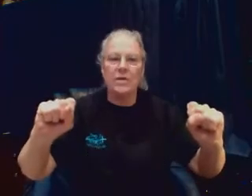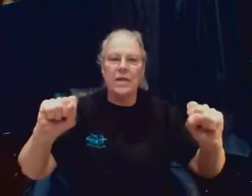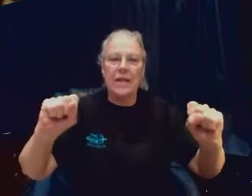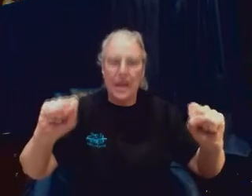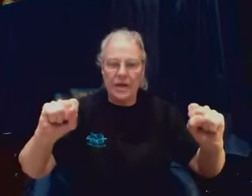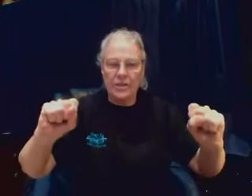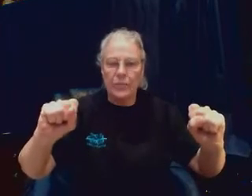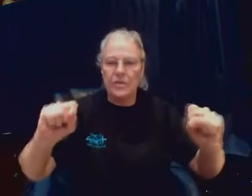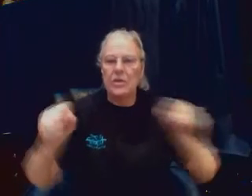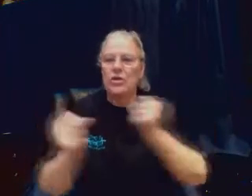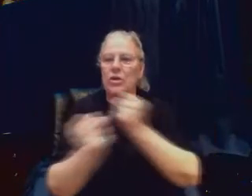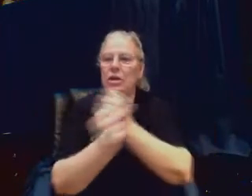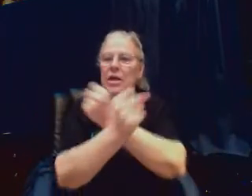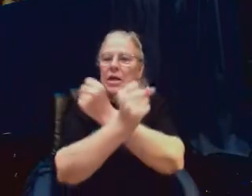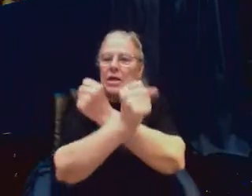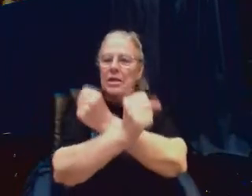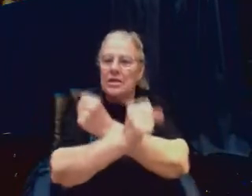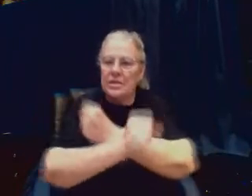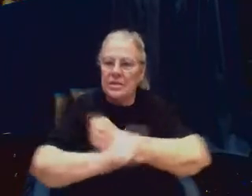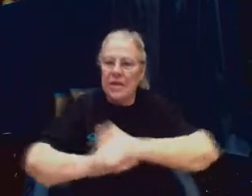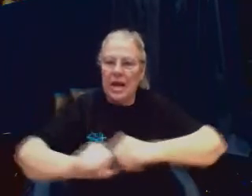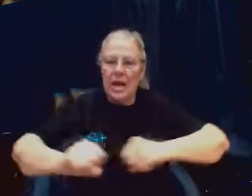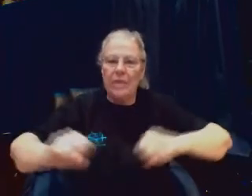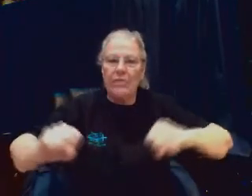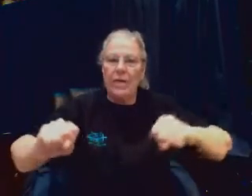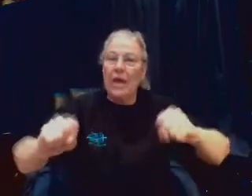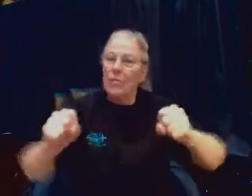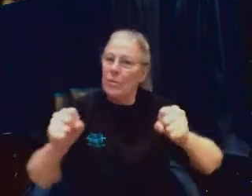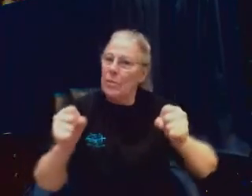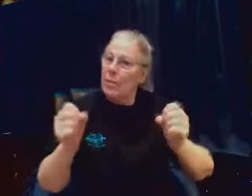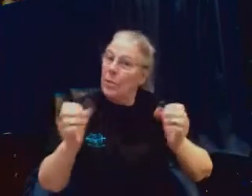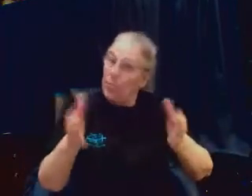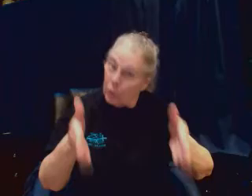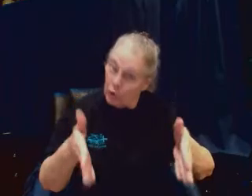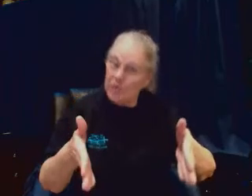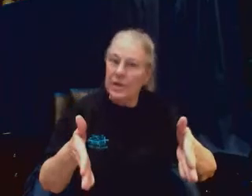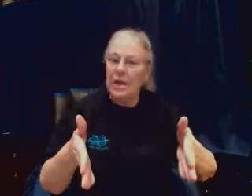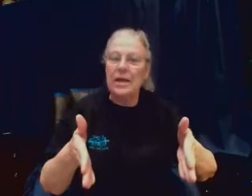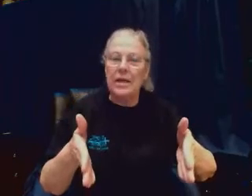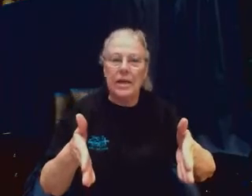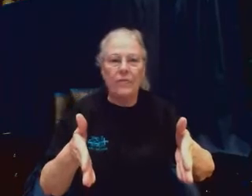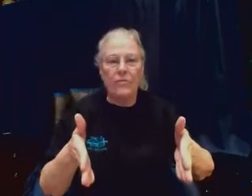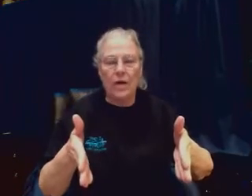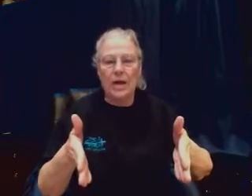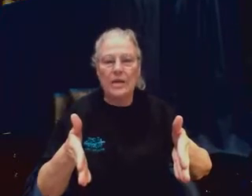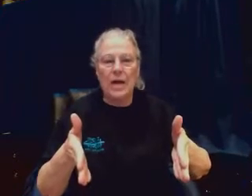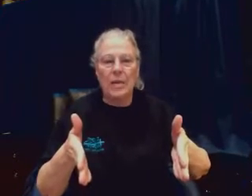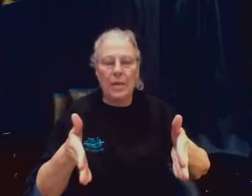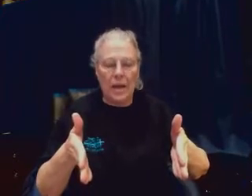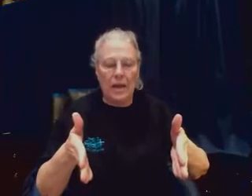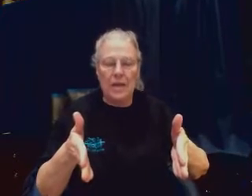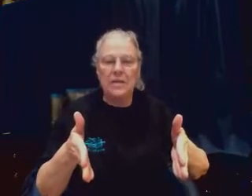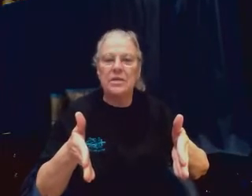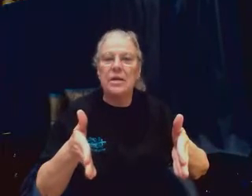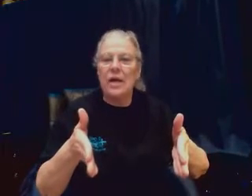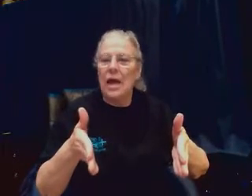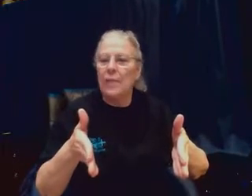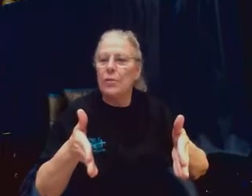the S position. Save, and remember person ending for any time it is a